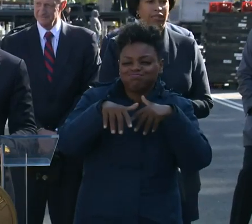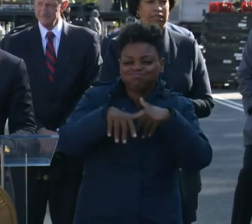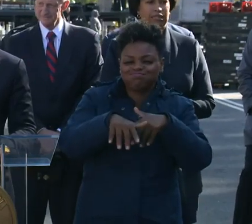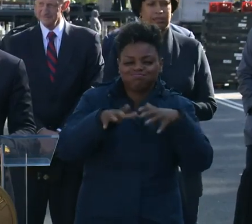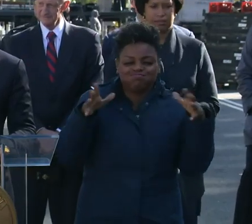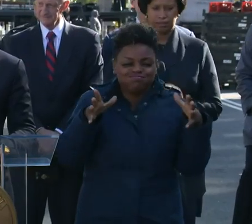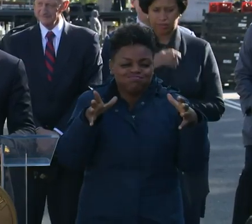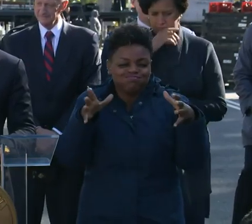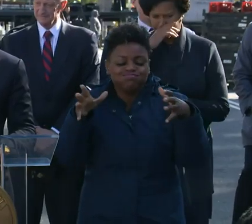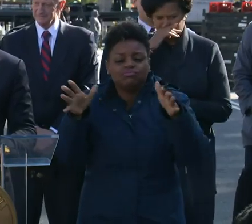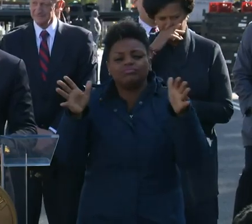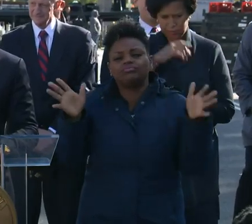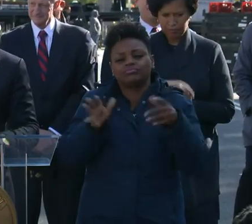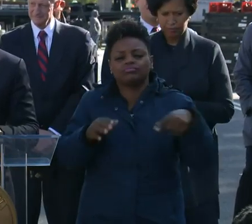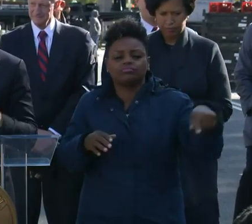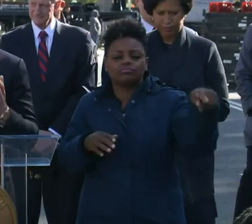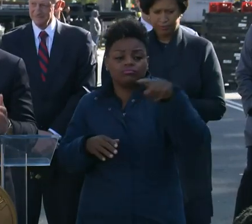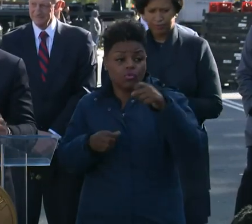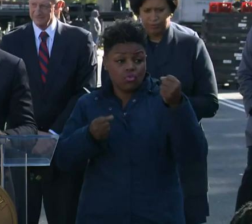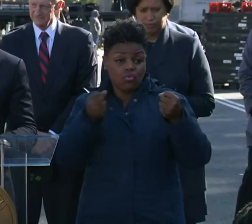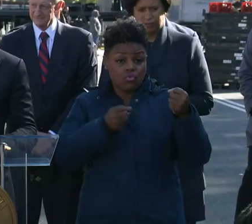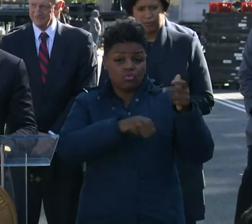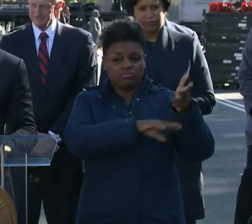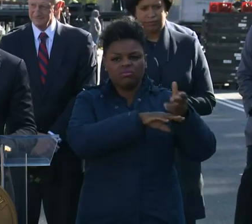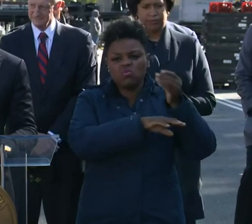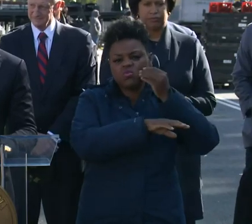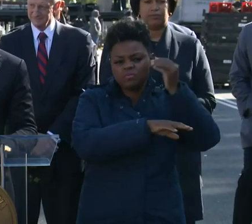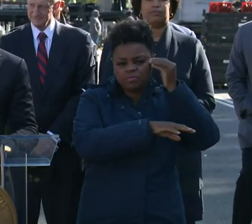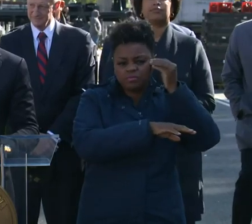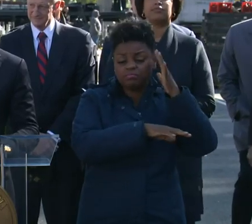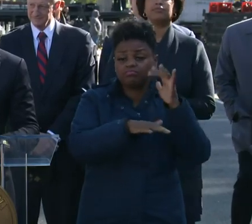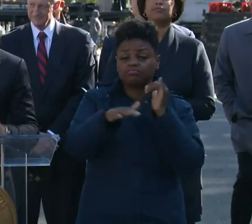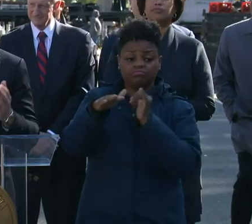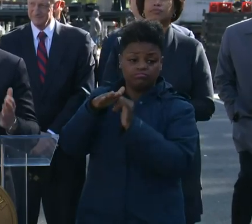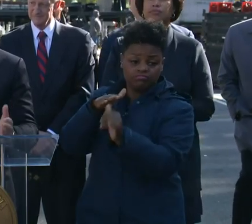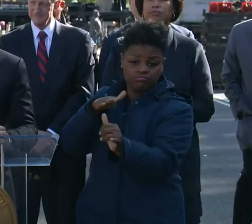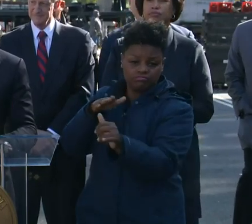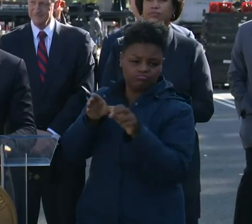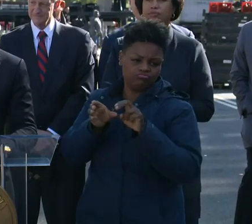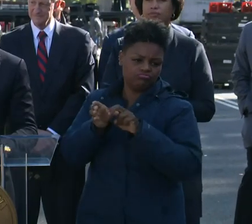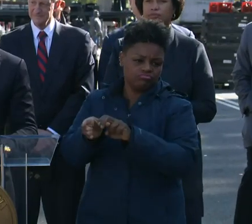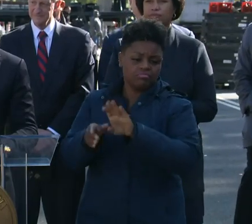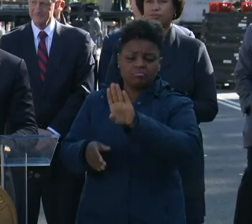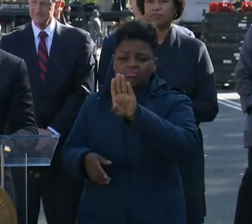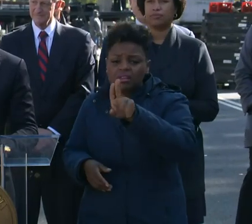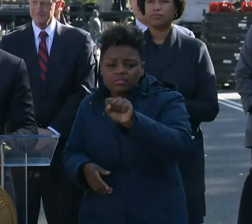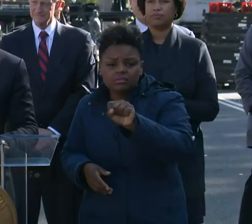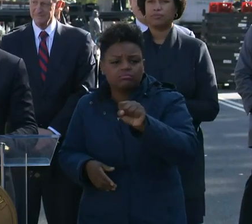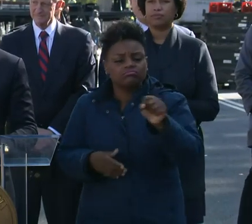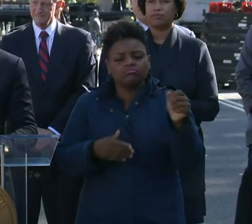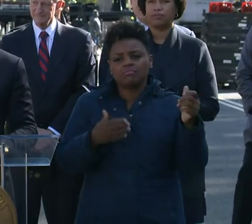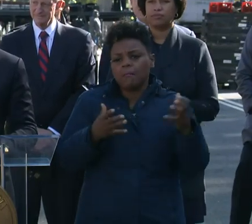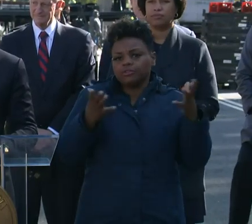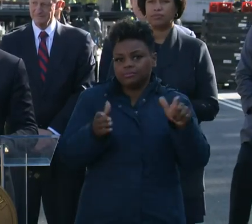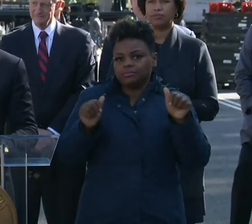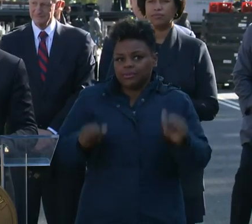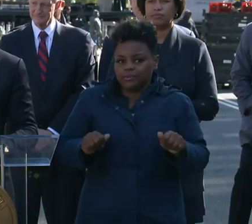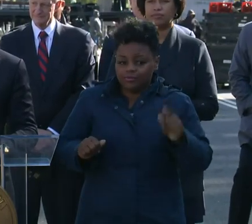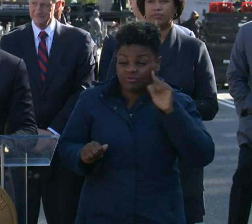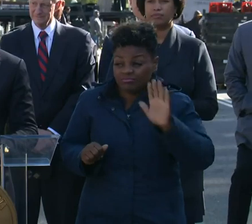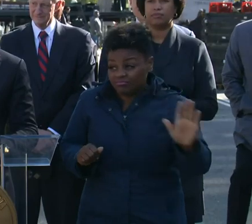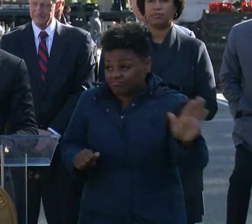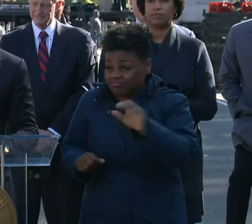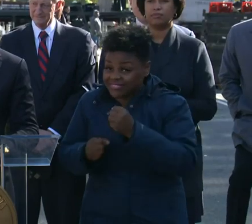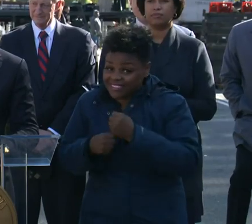or alternative forms of transportation as much as possible. For the safety of everyone, we have created a pedestrian-only zone around